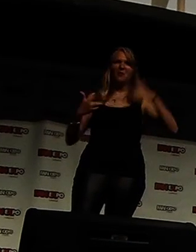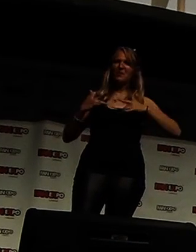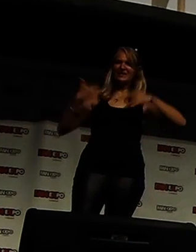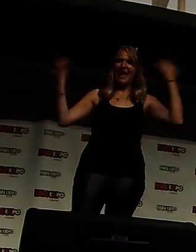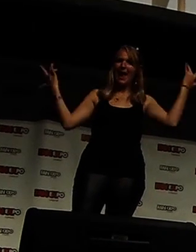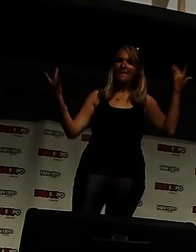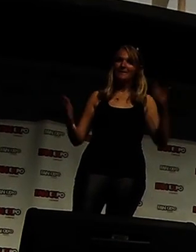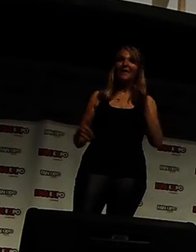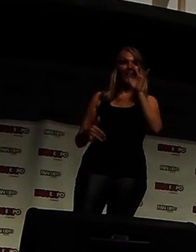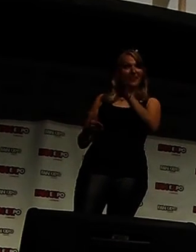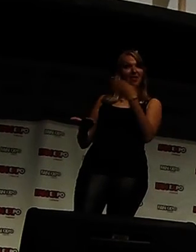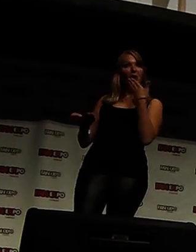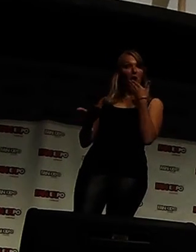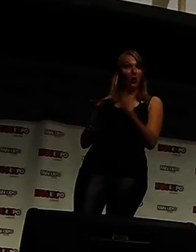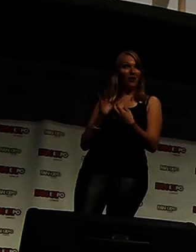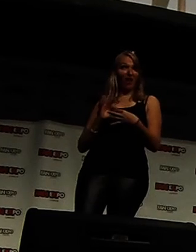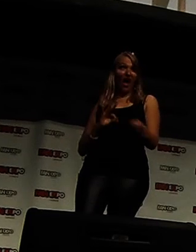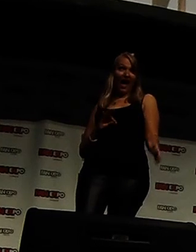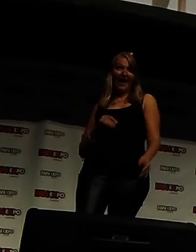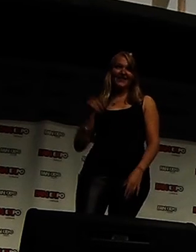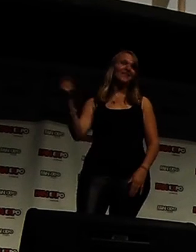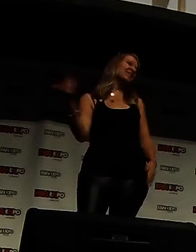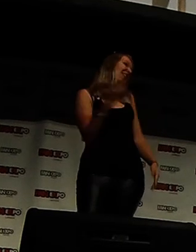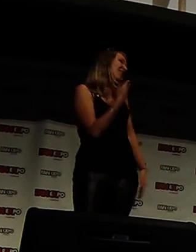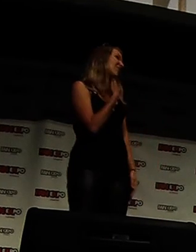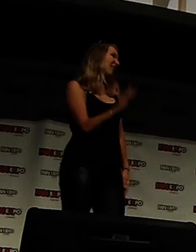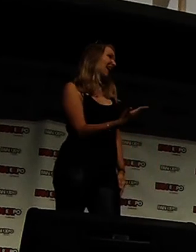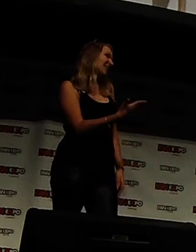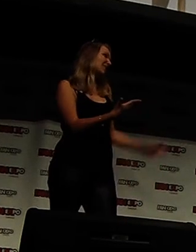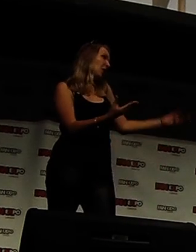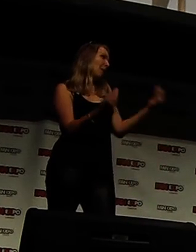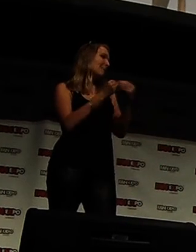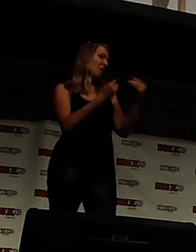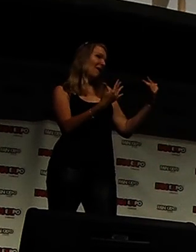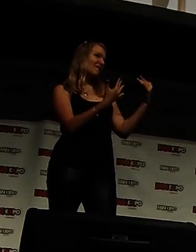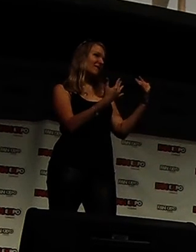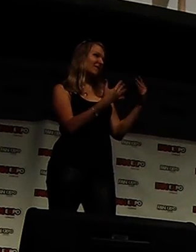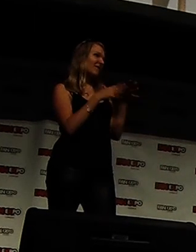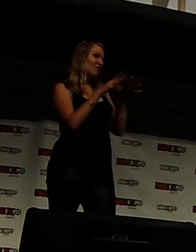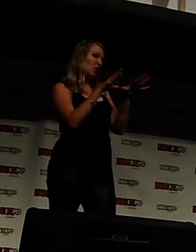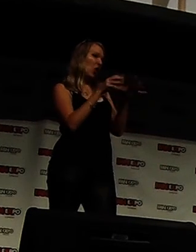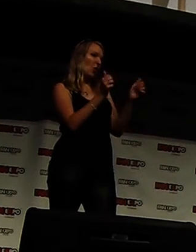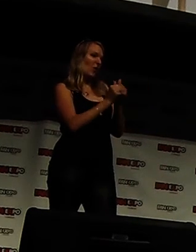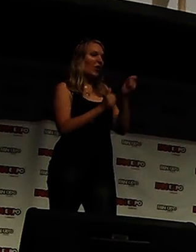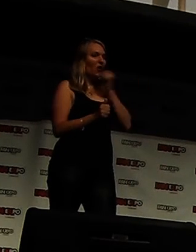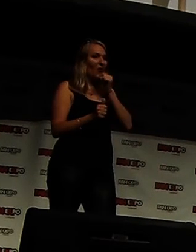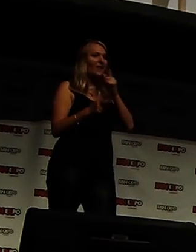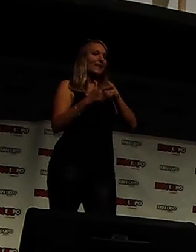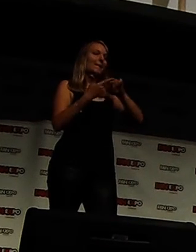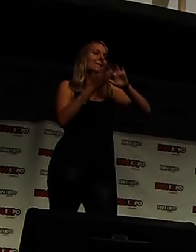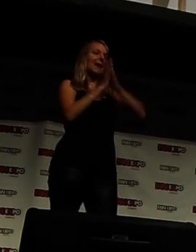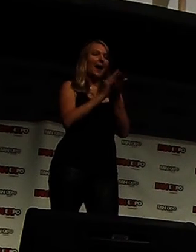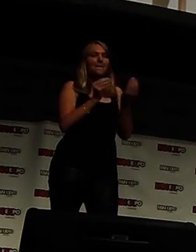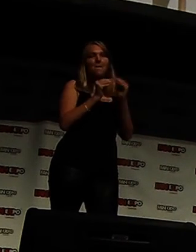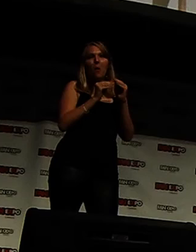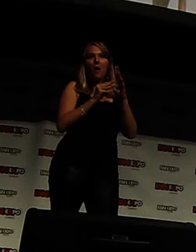That's a good line. This is the more flirty girls, the more, you know,